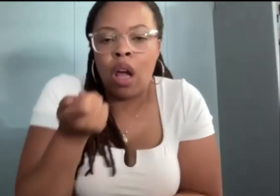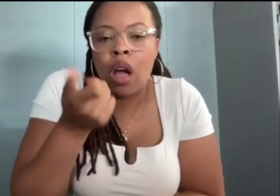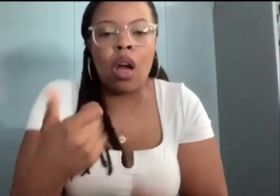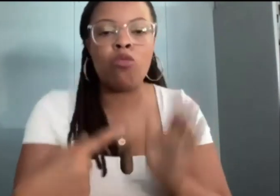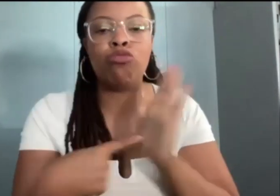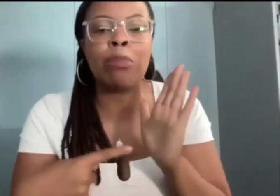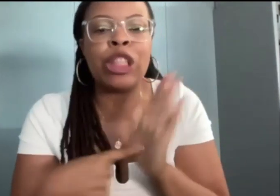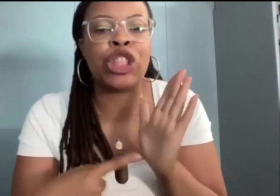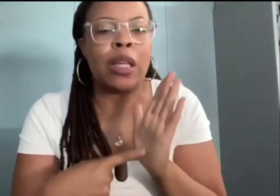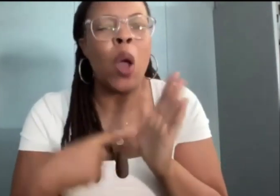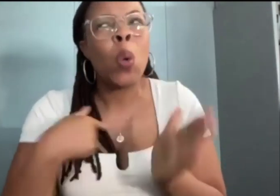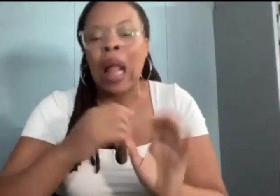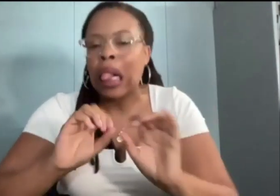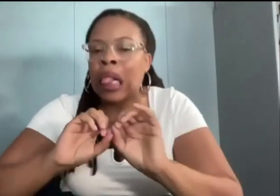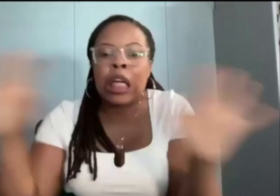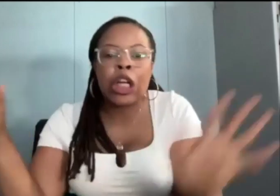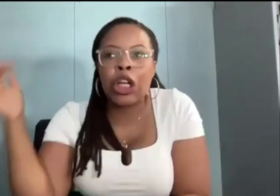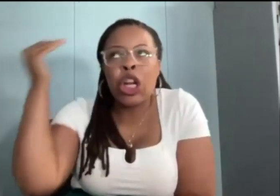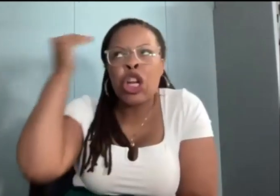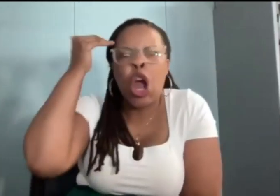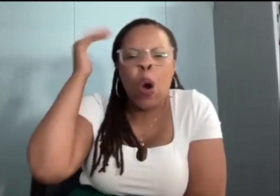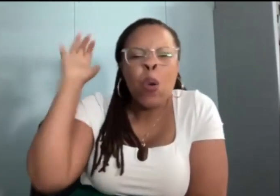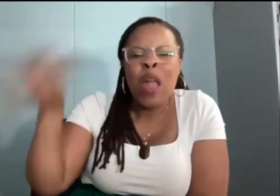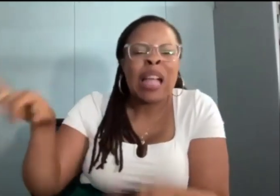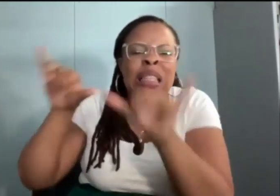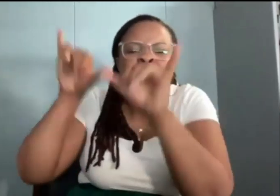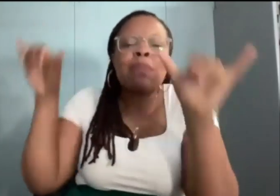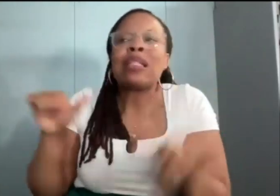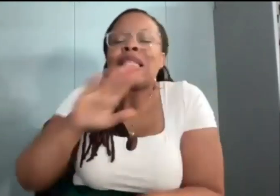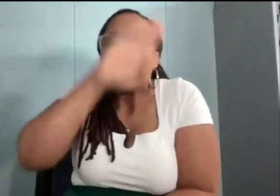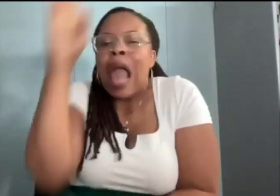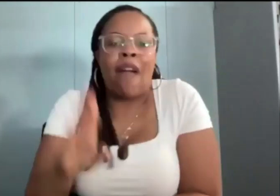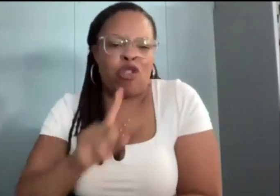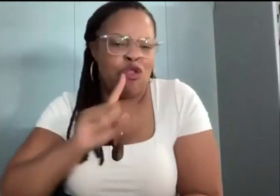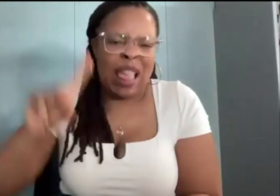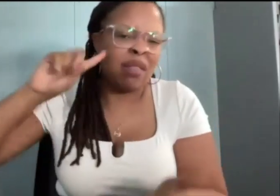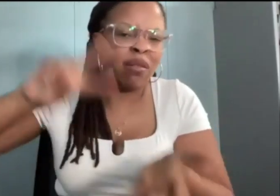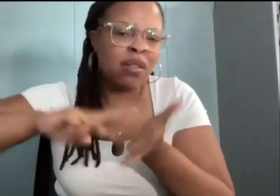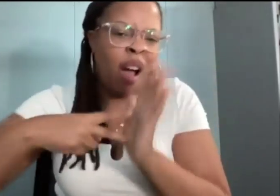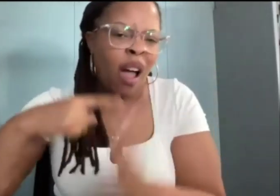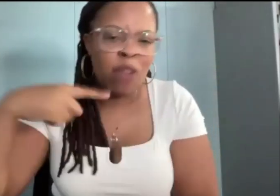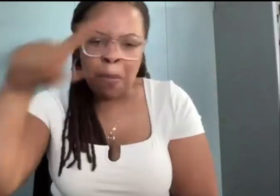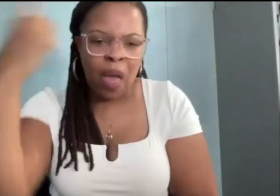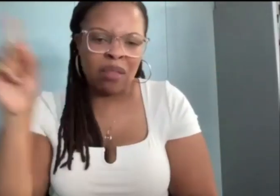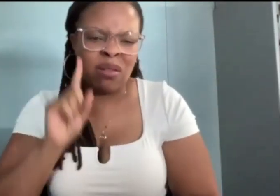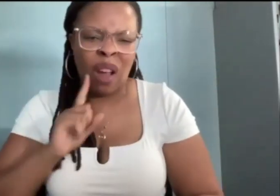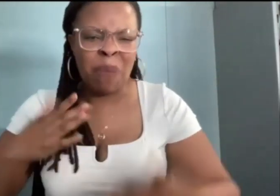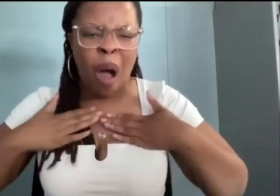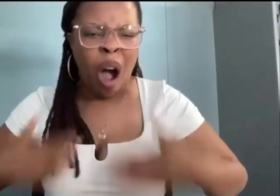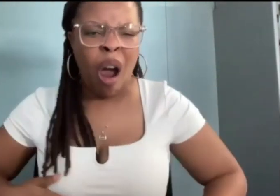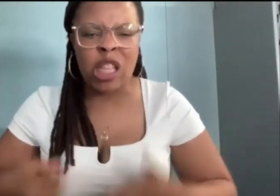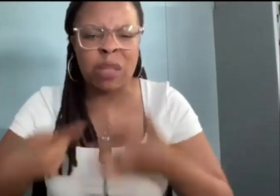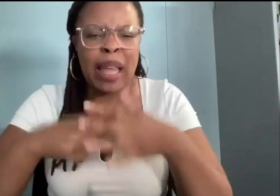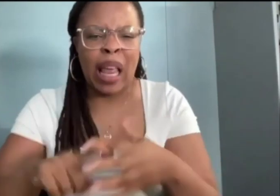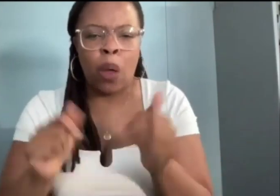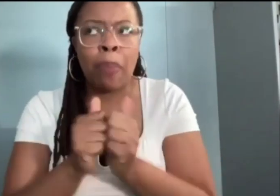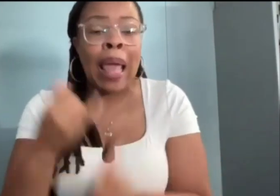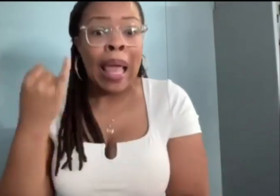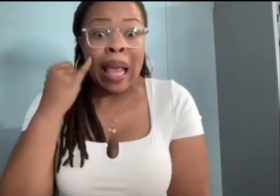over 200 years or so, there was no representation, there was no clear knowledge of what was happening, and Black